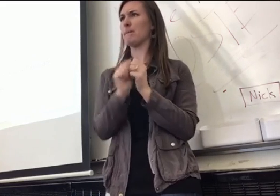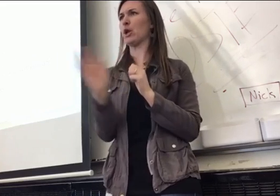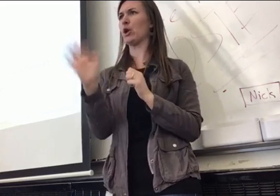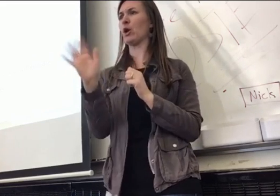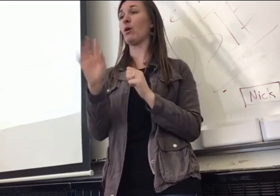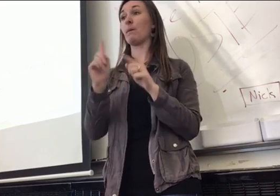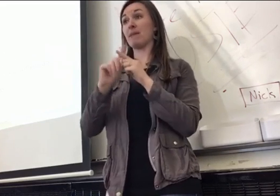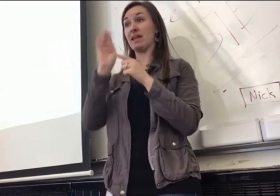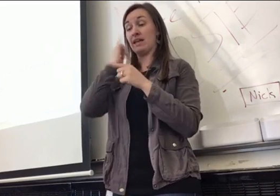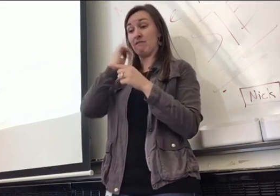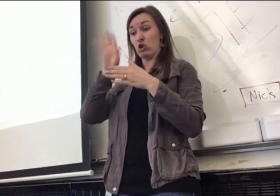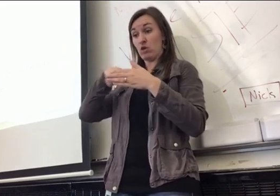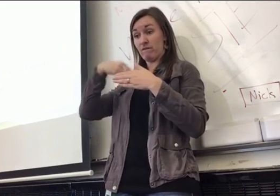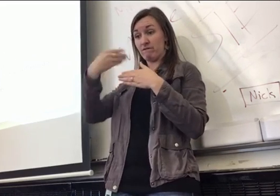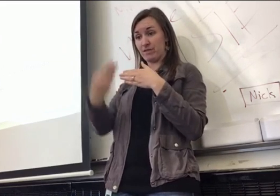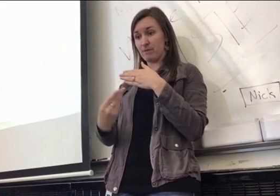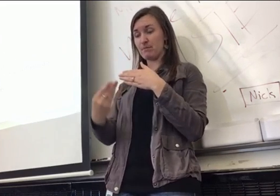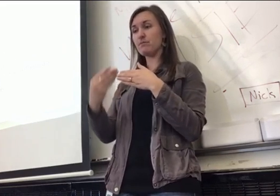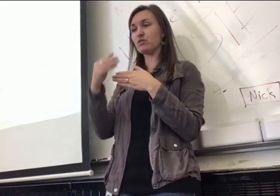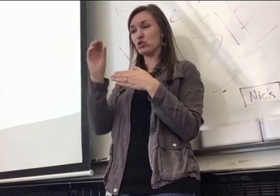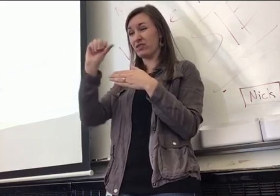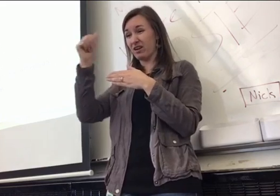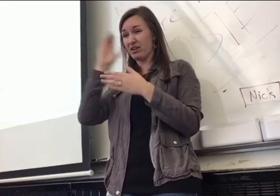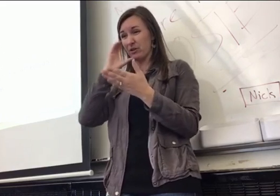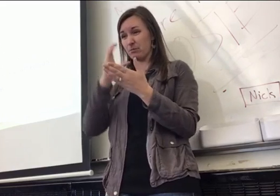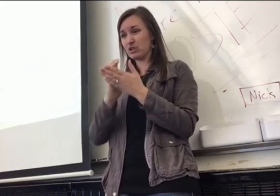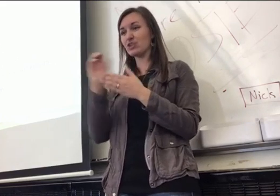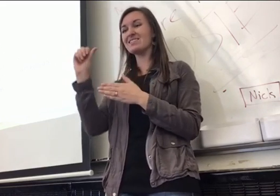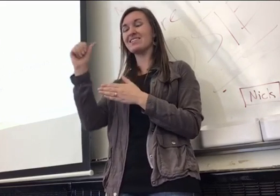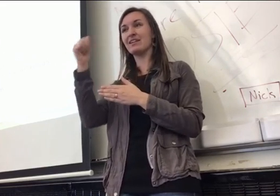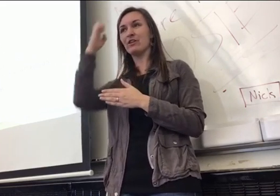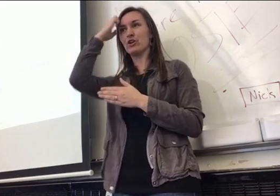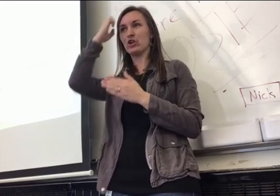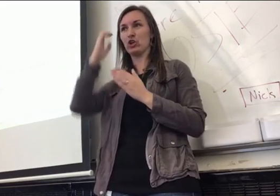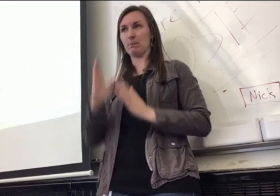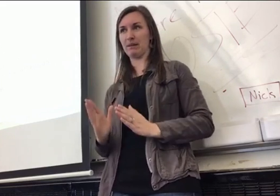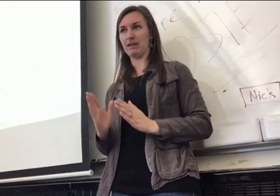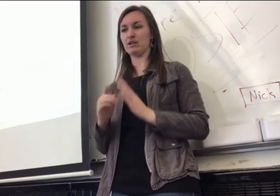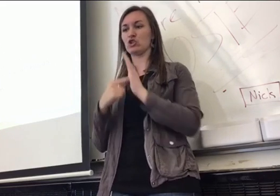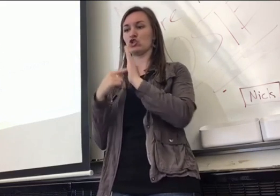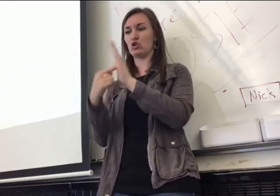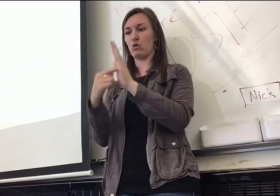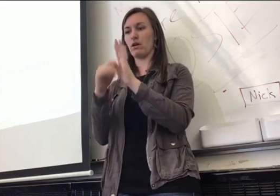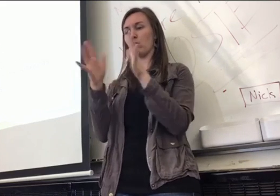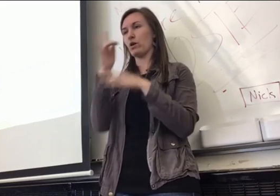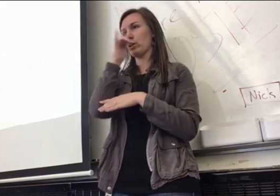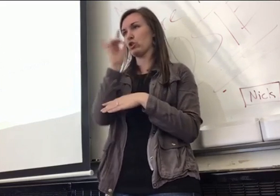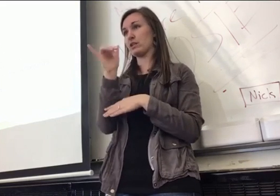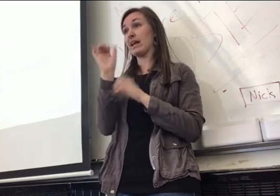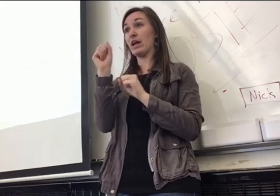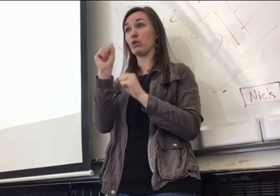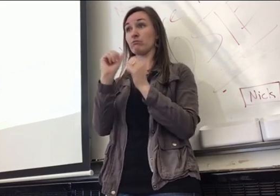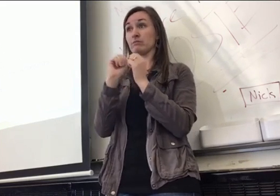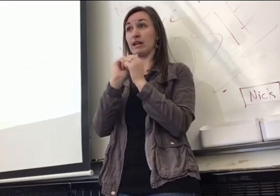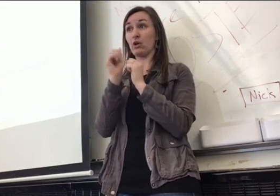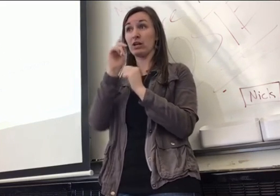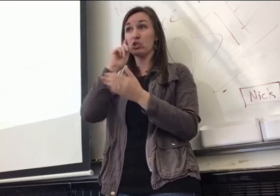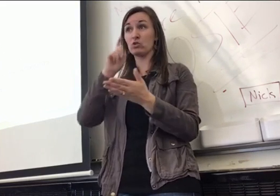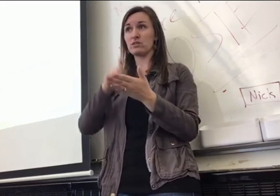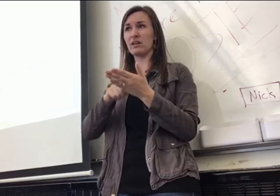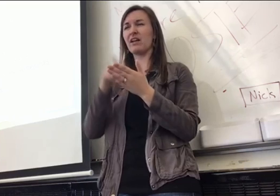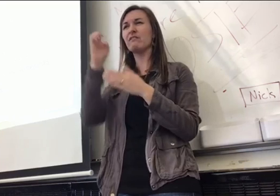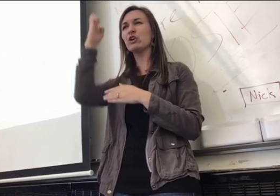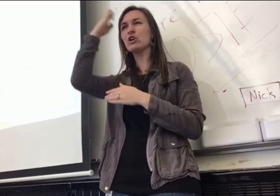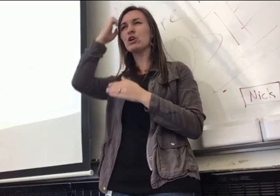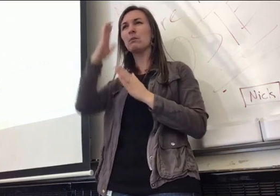one, this is another European showing of what it would be like. How you can tell it's European is, have you guys